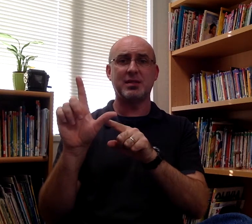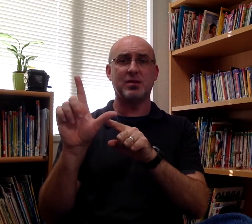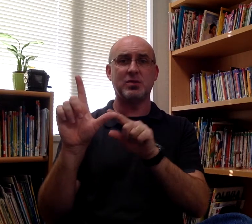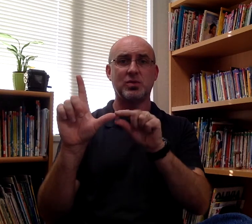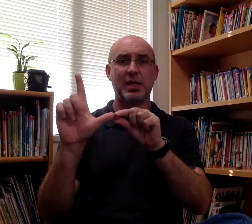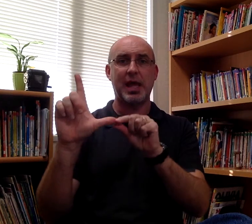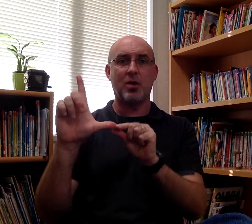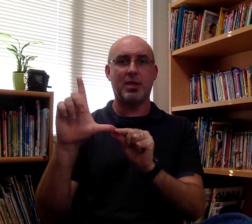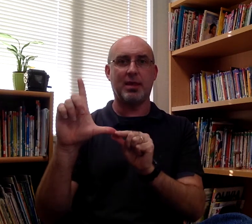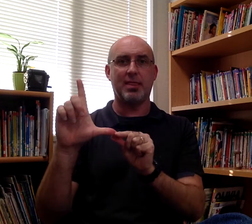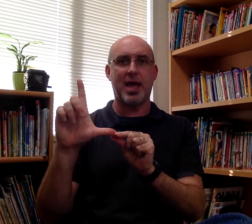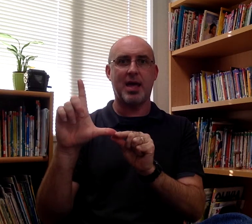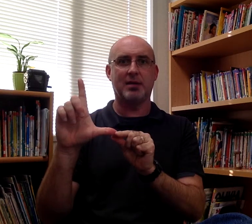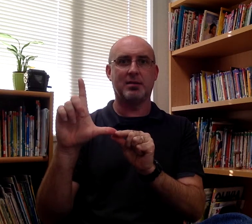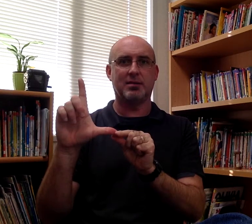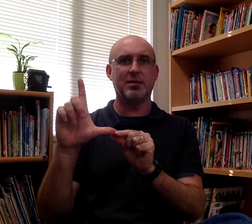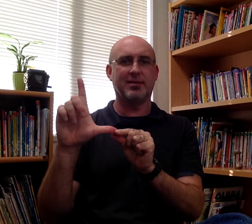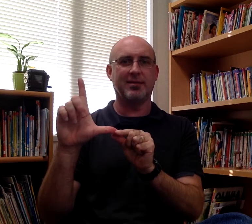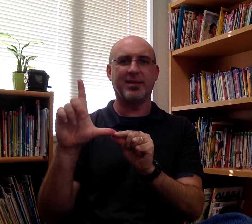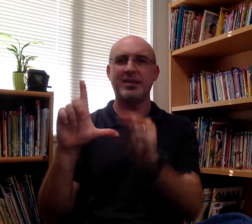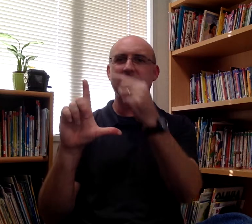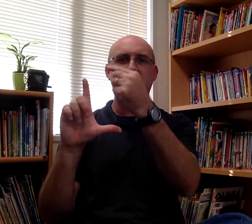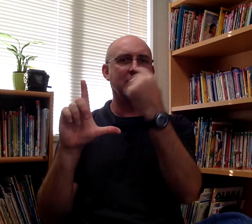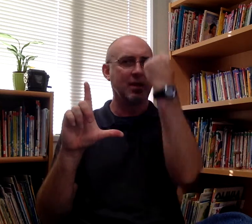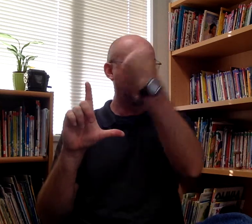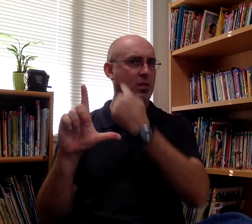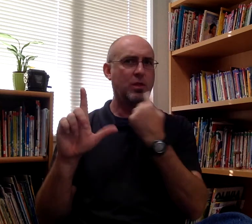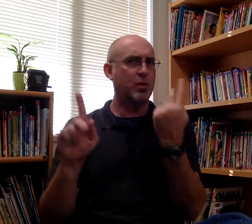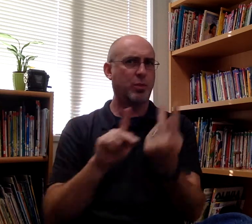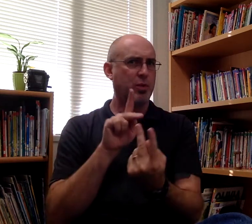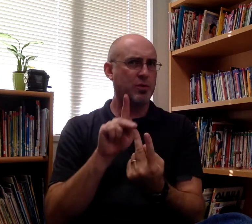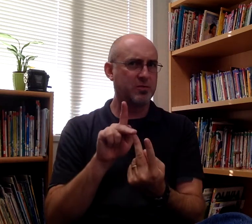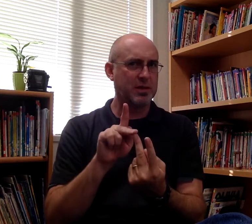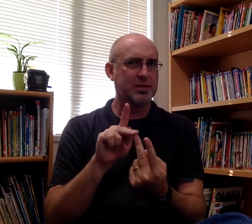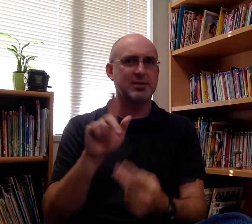go straight out like that. Okay, it doesn't look perfect.